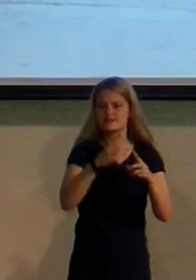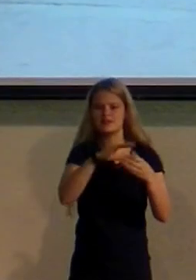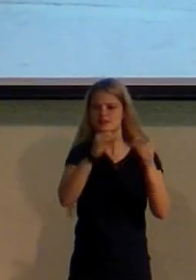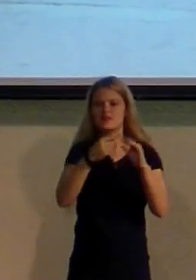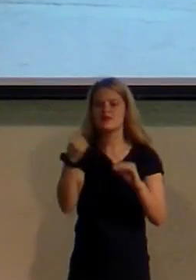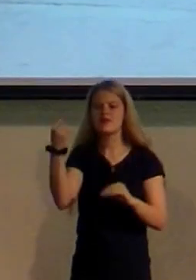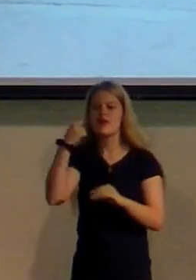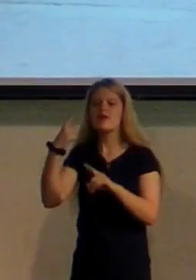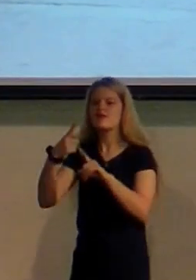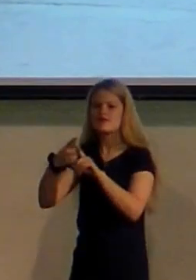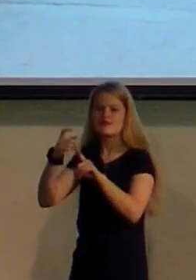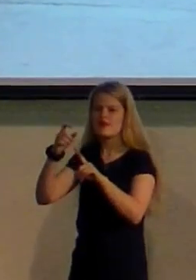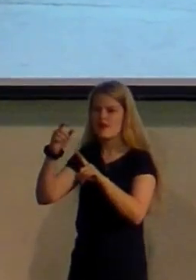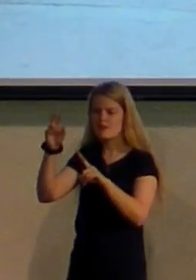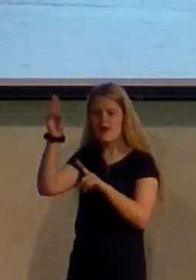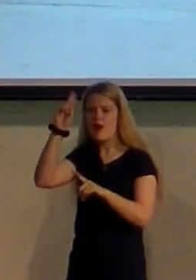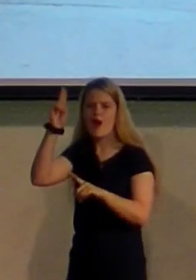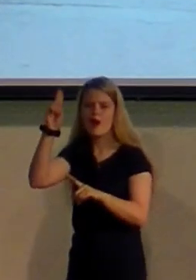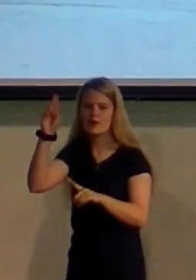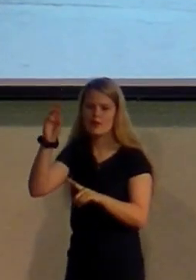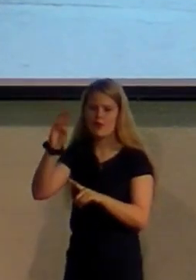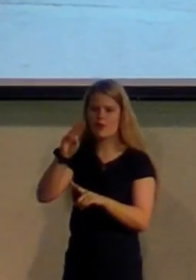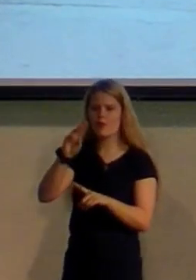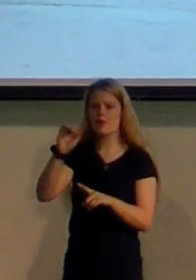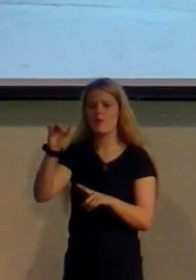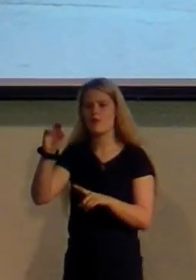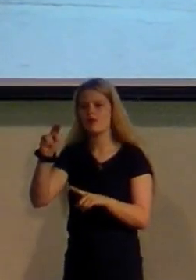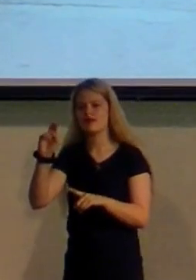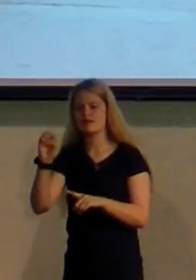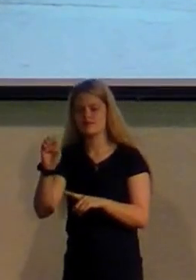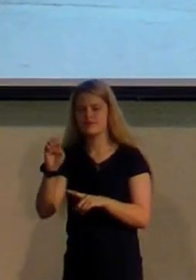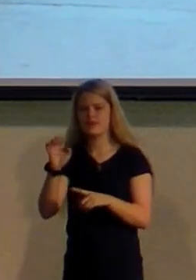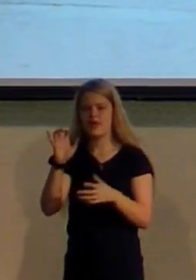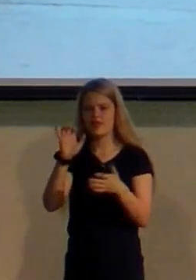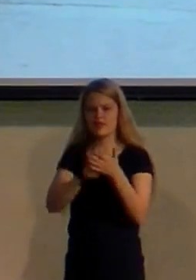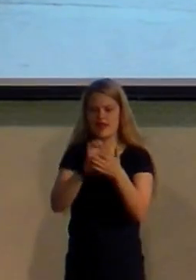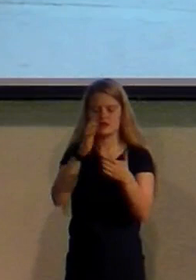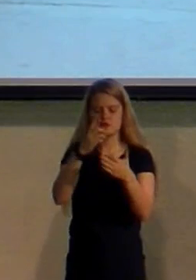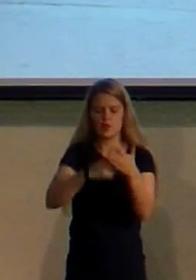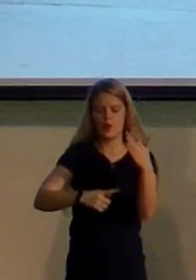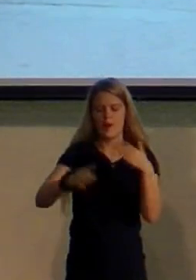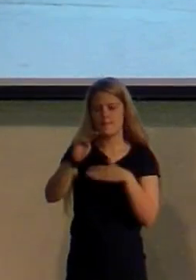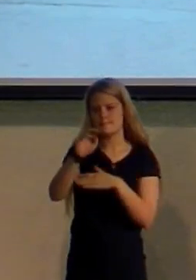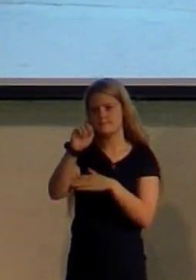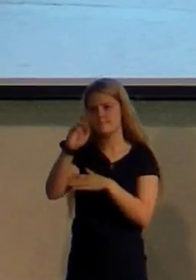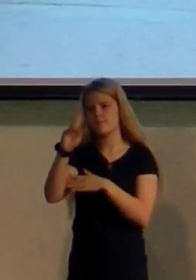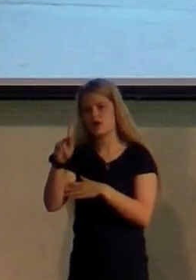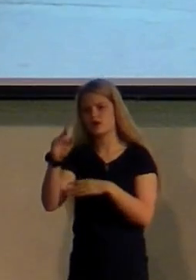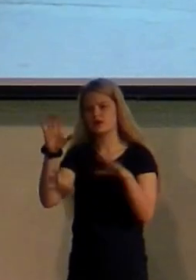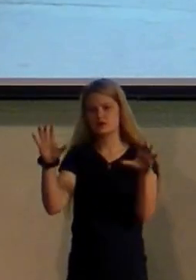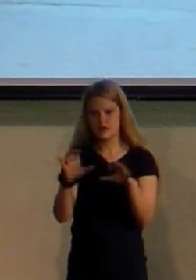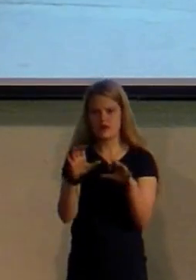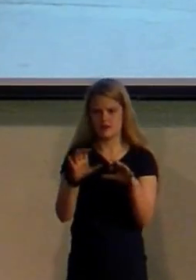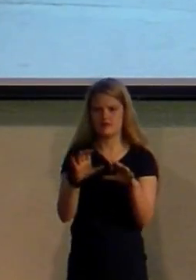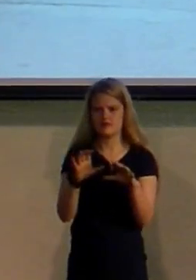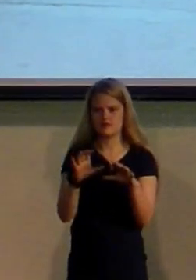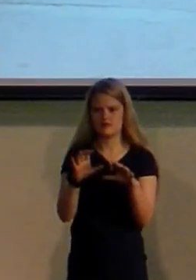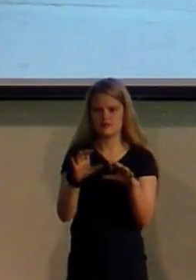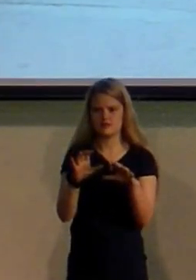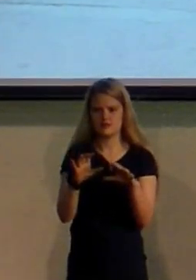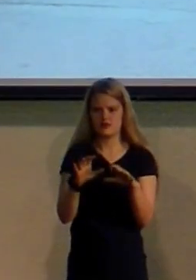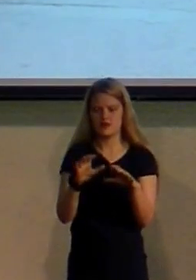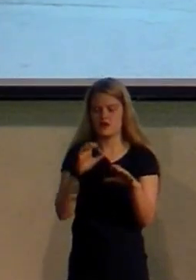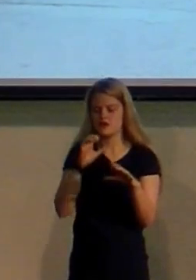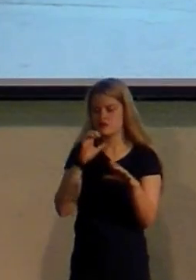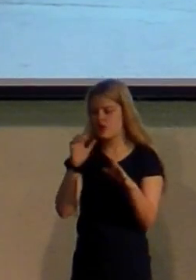That's what Mark does in his gospel. Mark's not an apostle. He hadn't traveled with